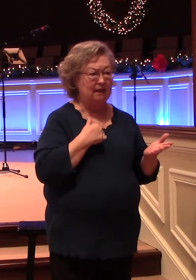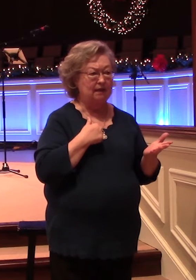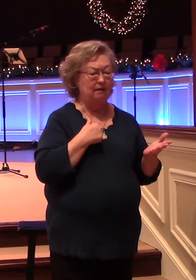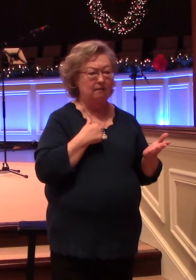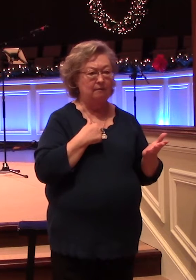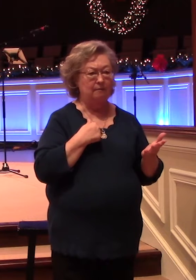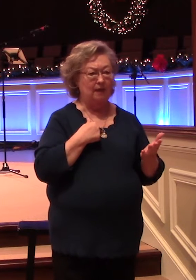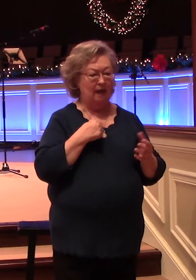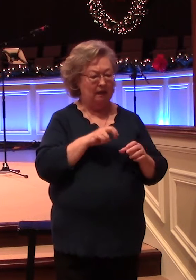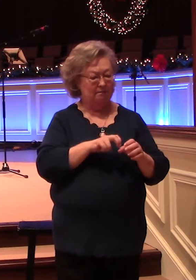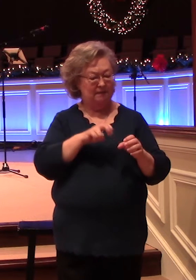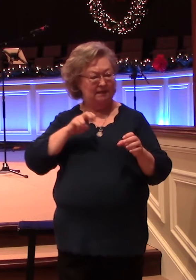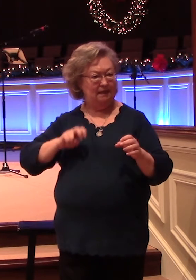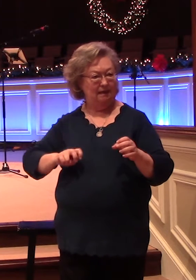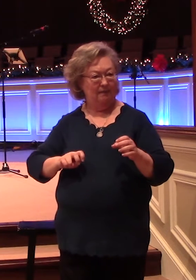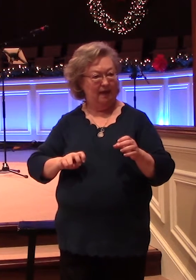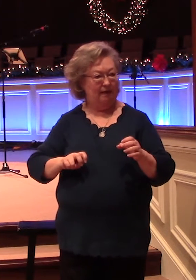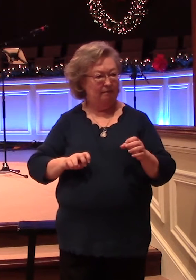it's because you don't know God.